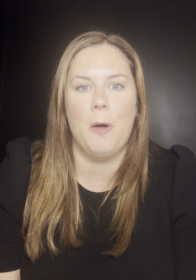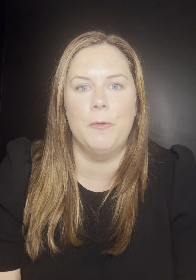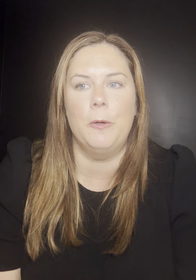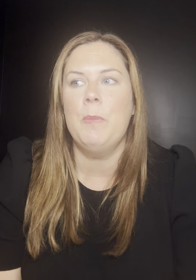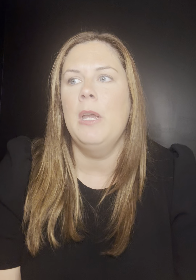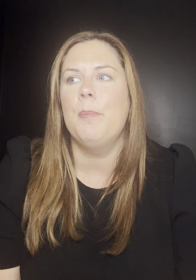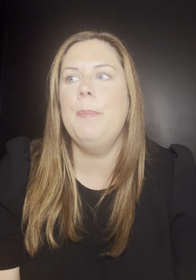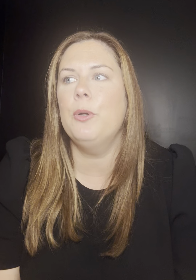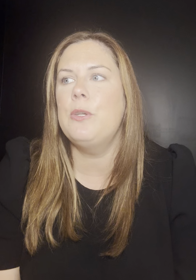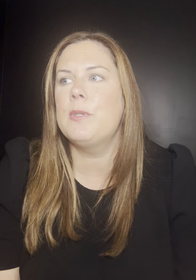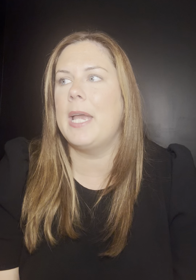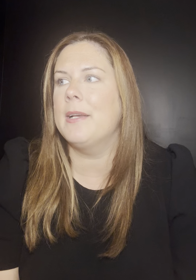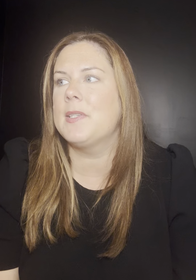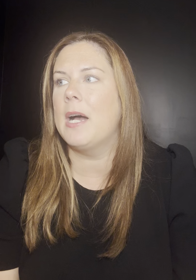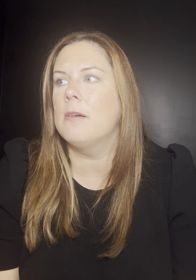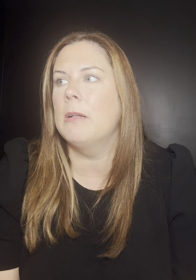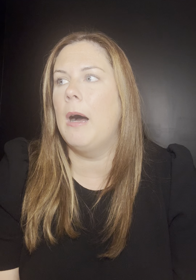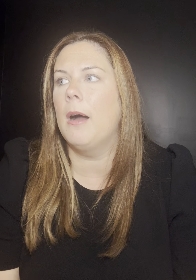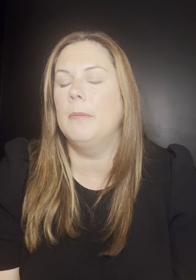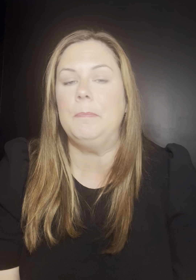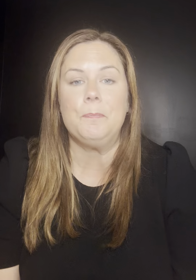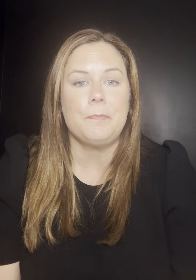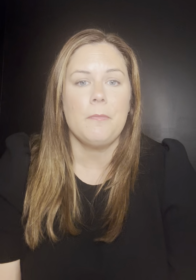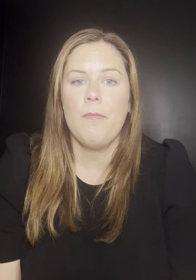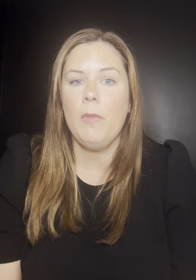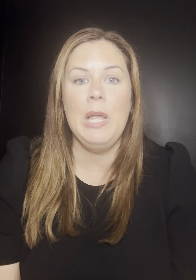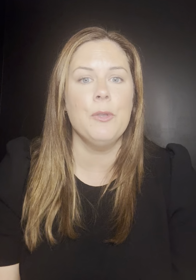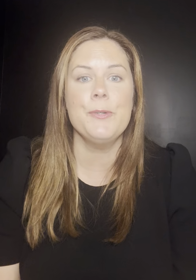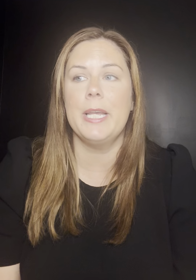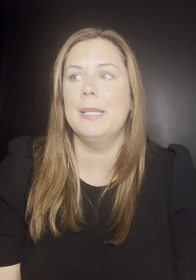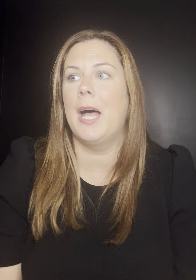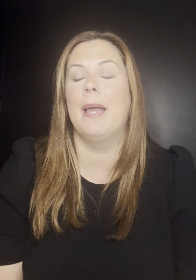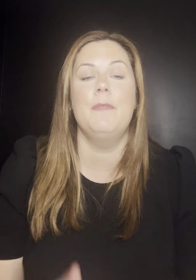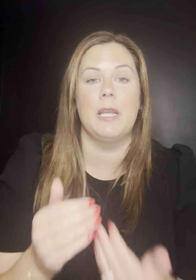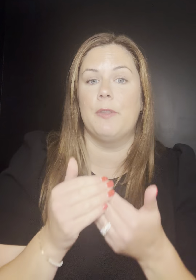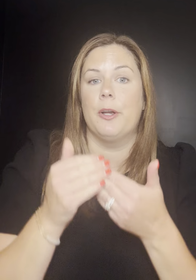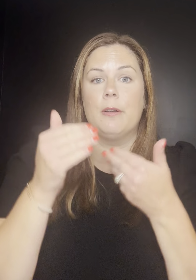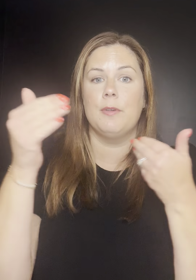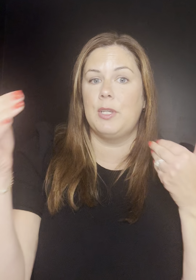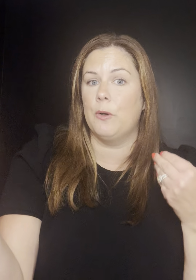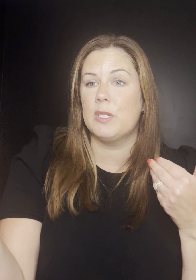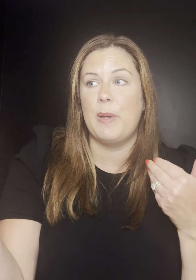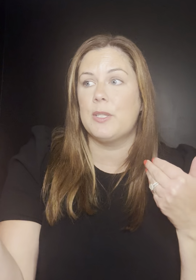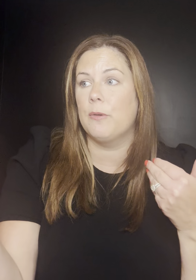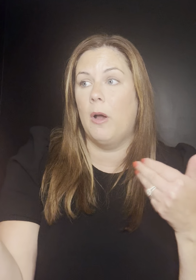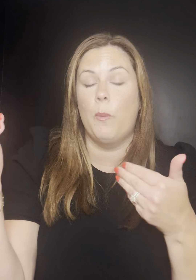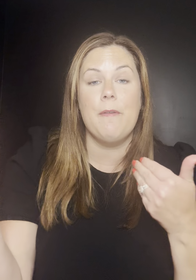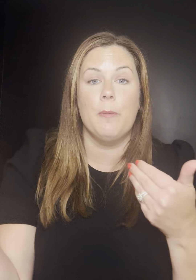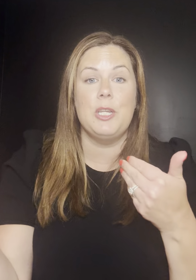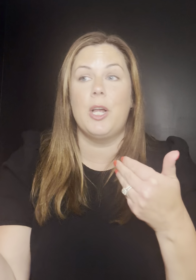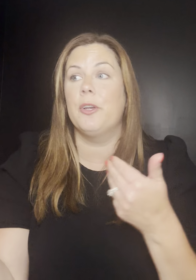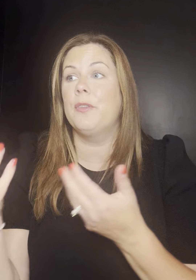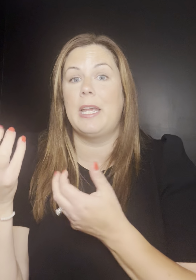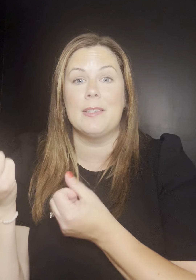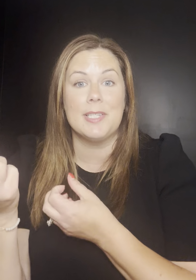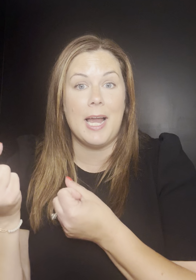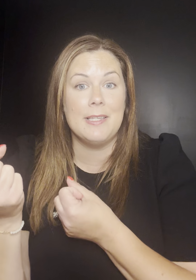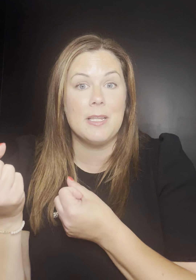helpful. People use ASL in their daily lives. If they're, spaced away from each other, they can sign